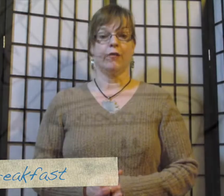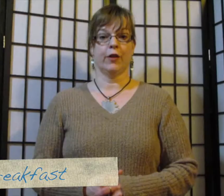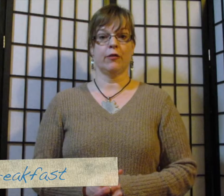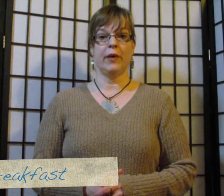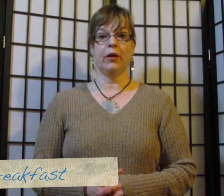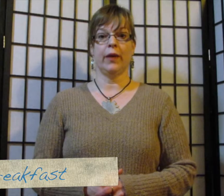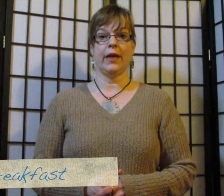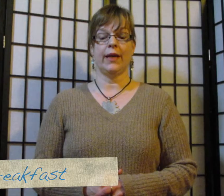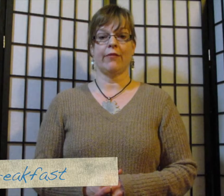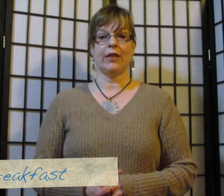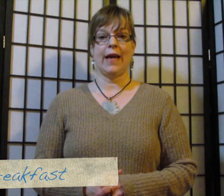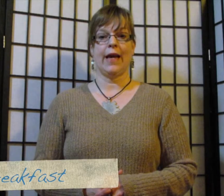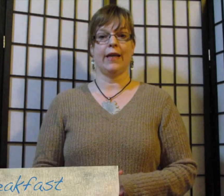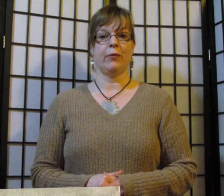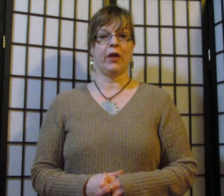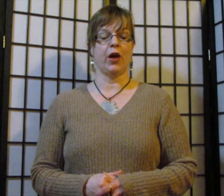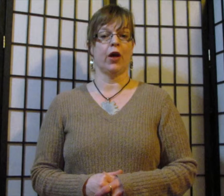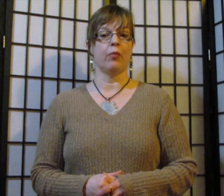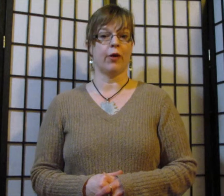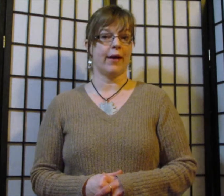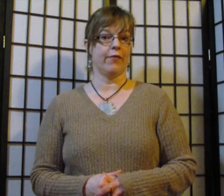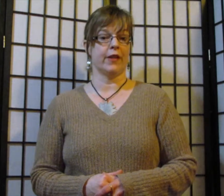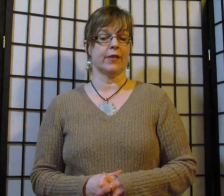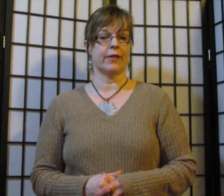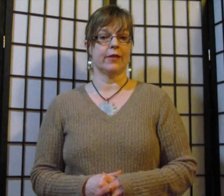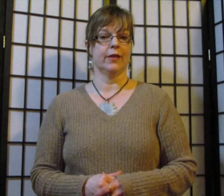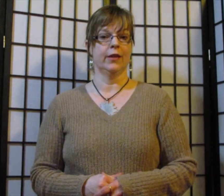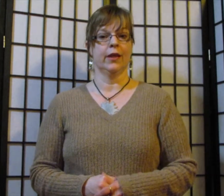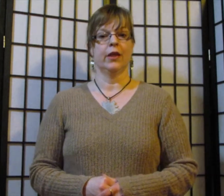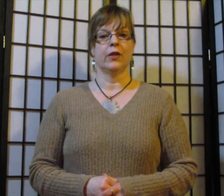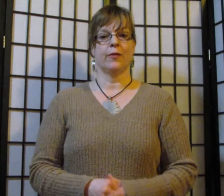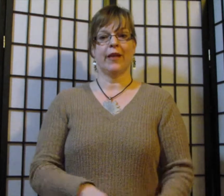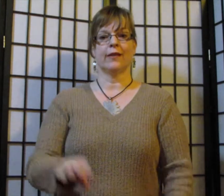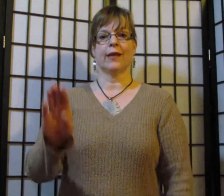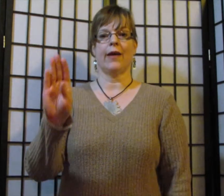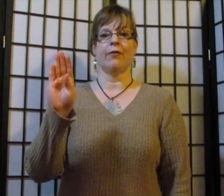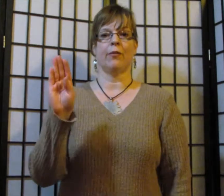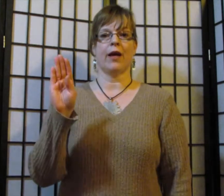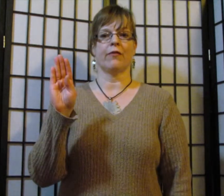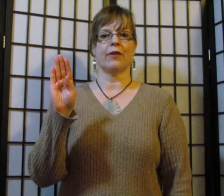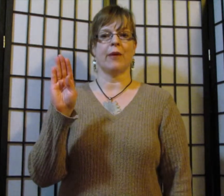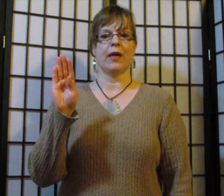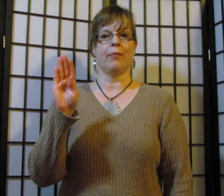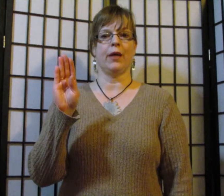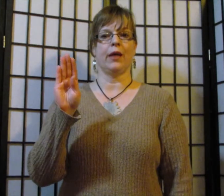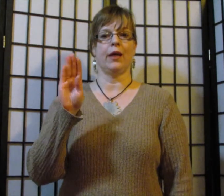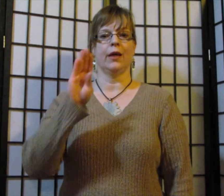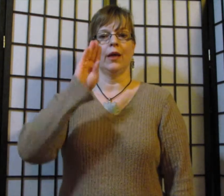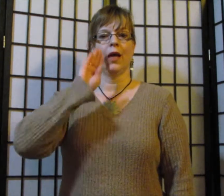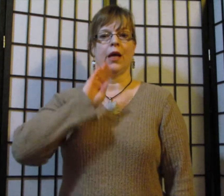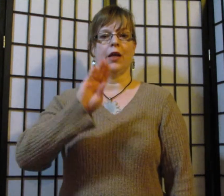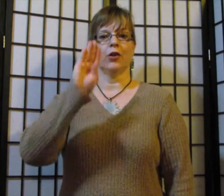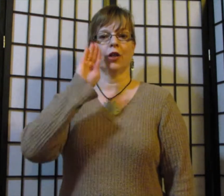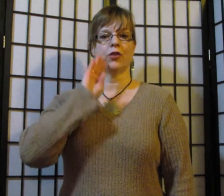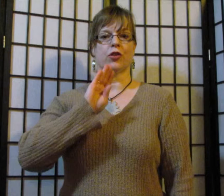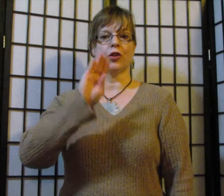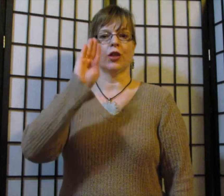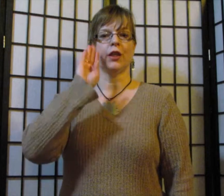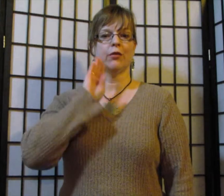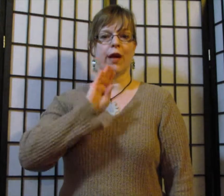First meal we eat every day we call breakfast. To make the sign for breakfast, make a B, and you're going to circle it around